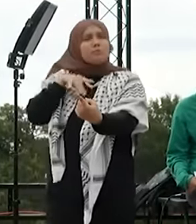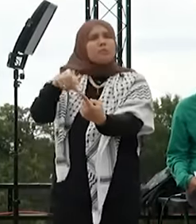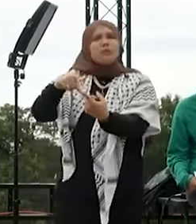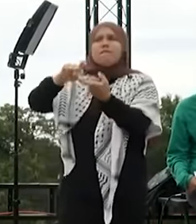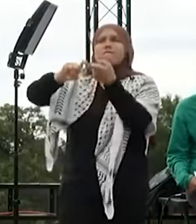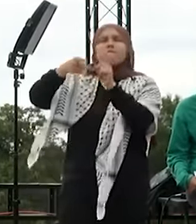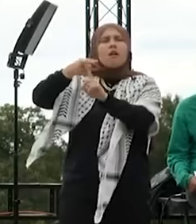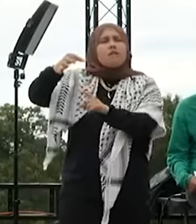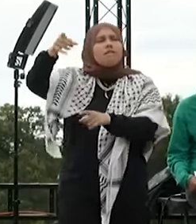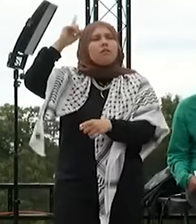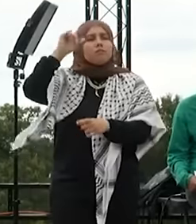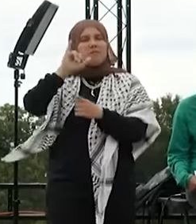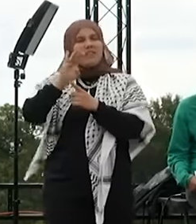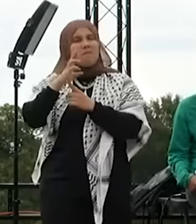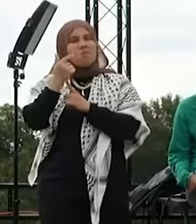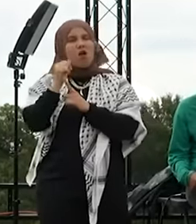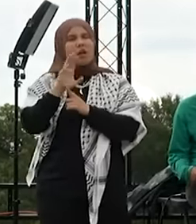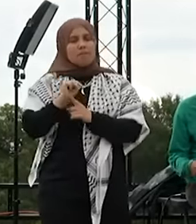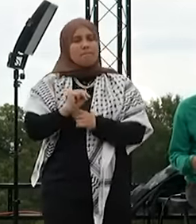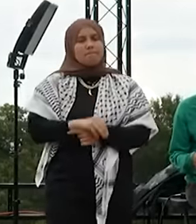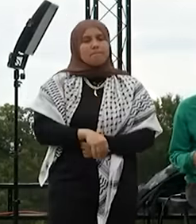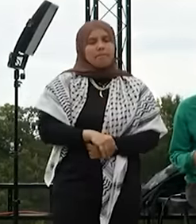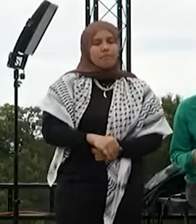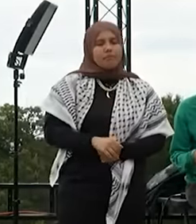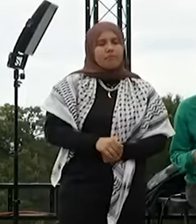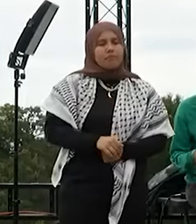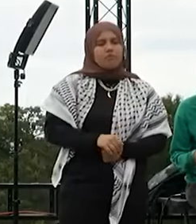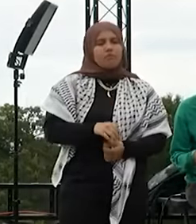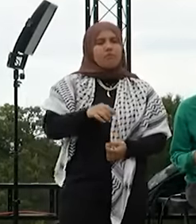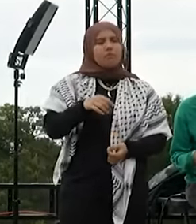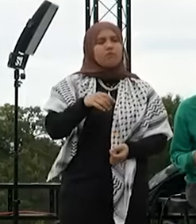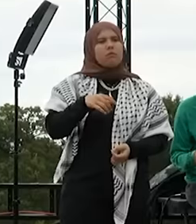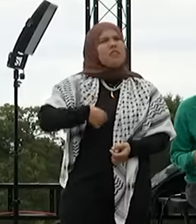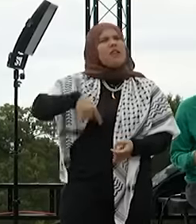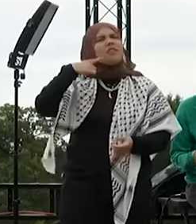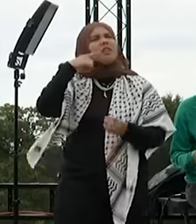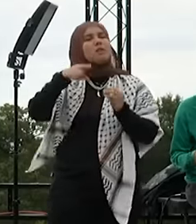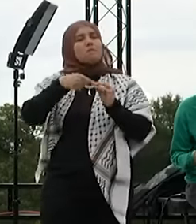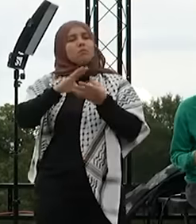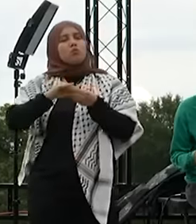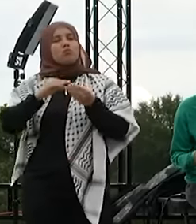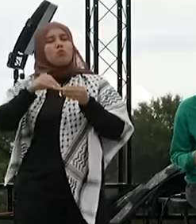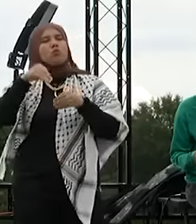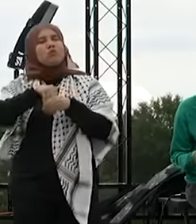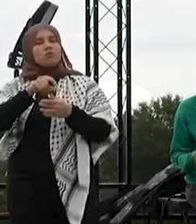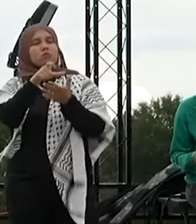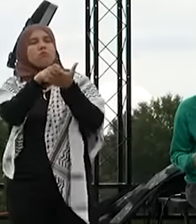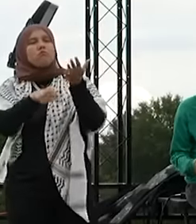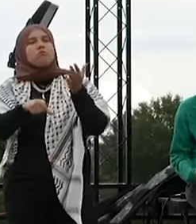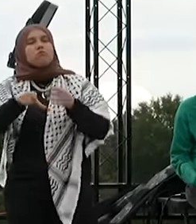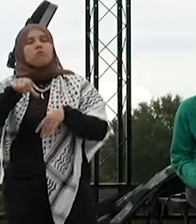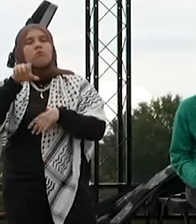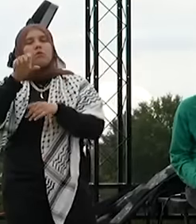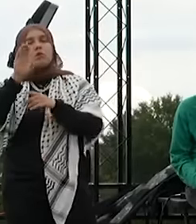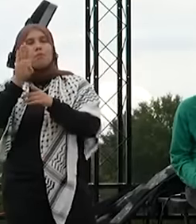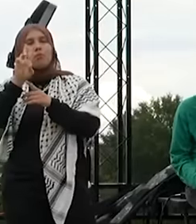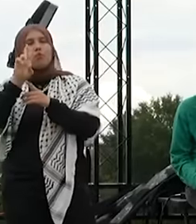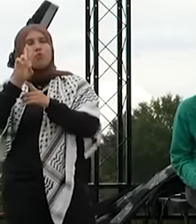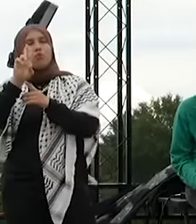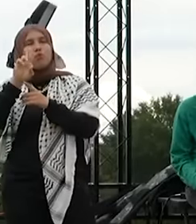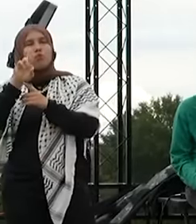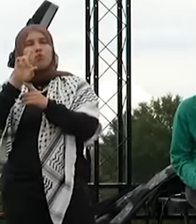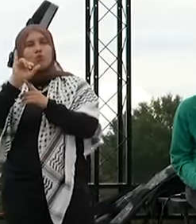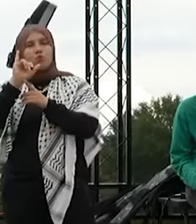friend of Allah, Ibrahim alayhi salam. And think about a story in Surah Al-Buruj, a chapter in